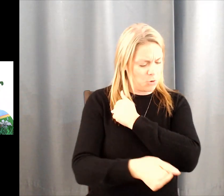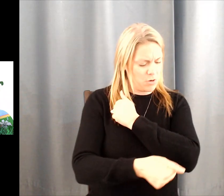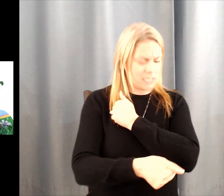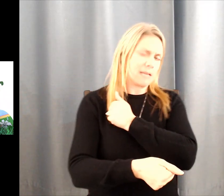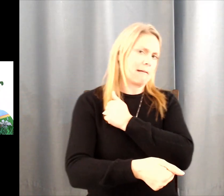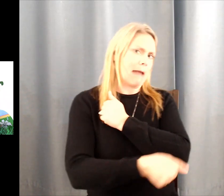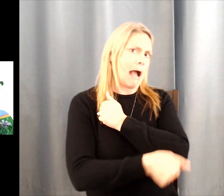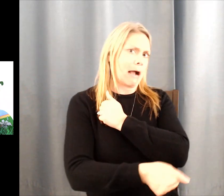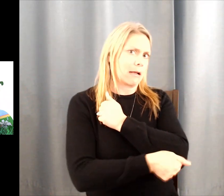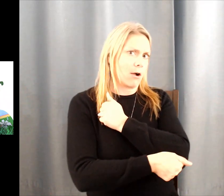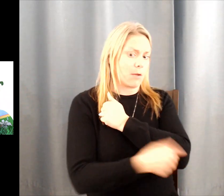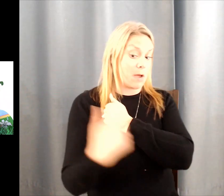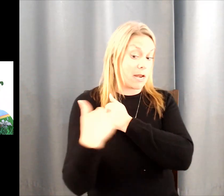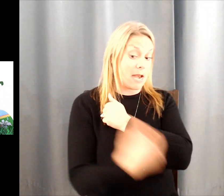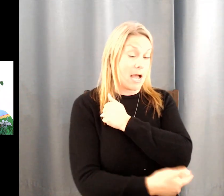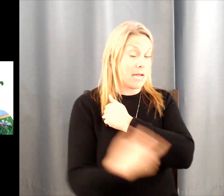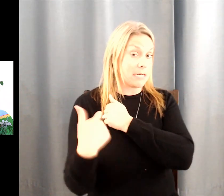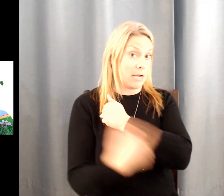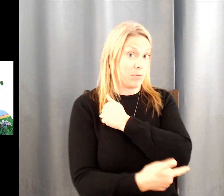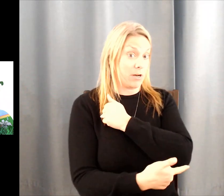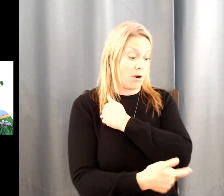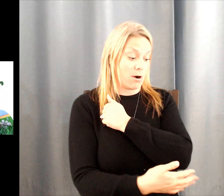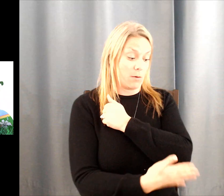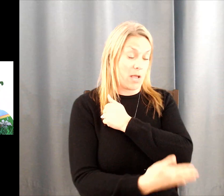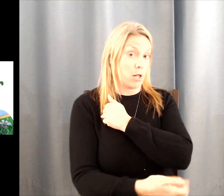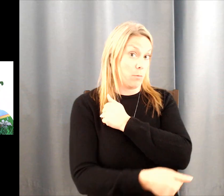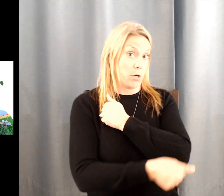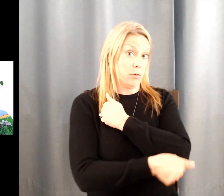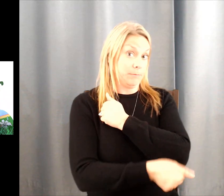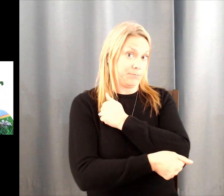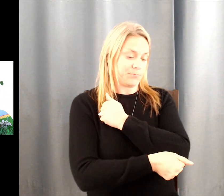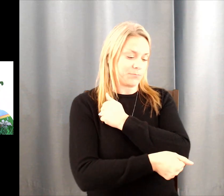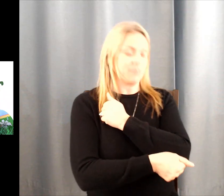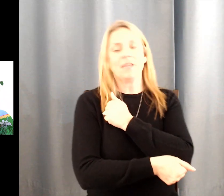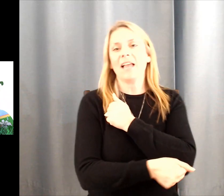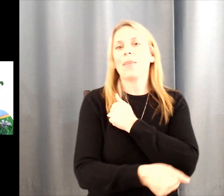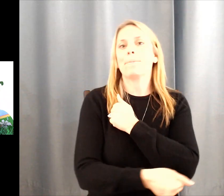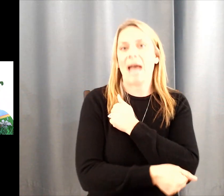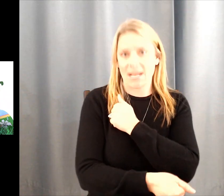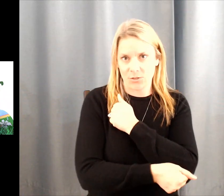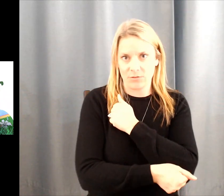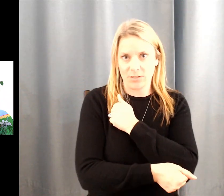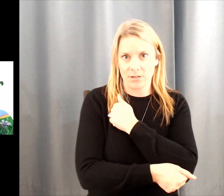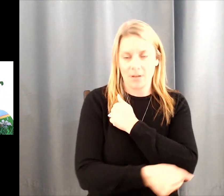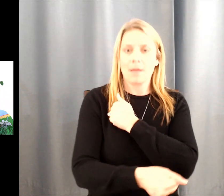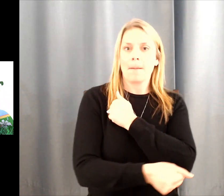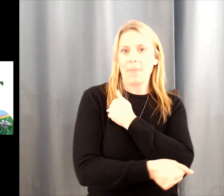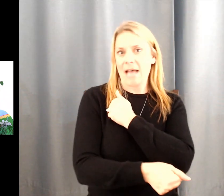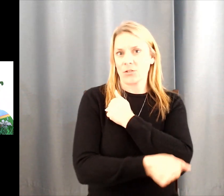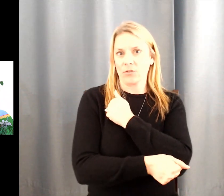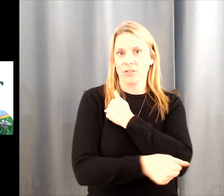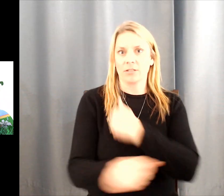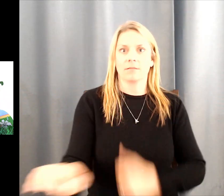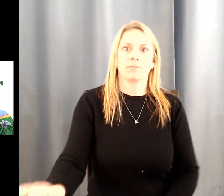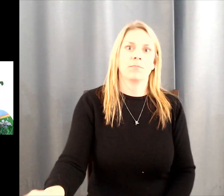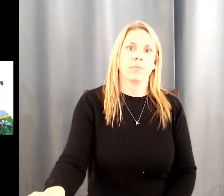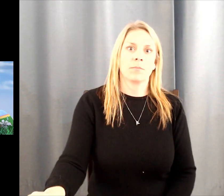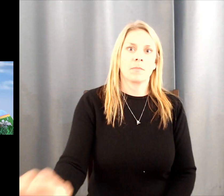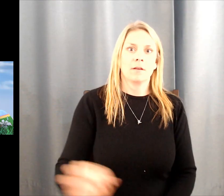to knock on my non-dominant arm elbow. Passover. Passover.